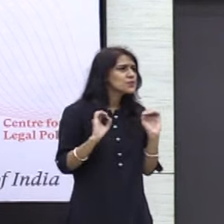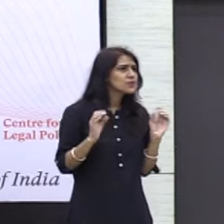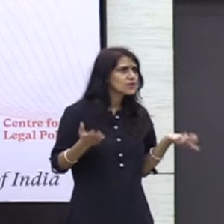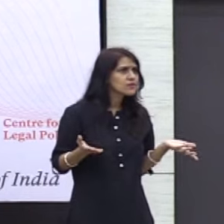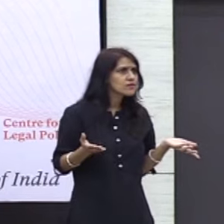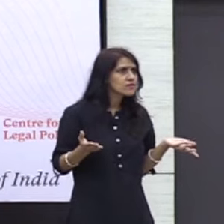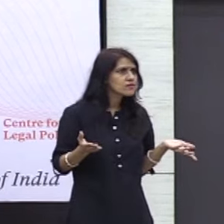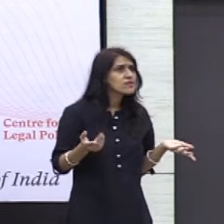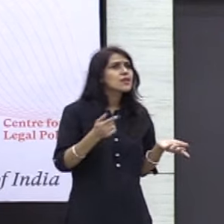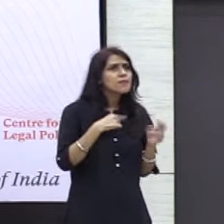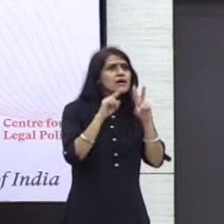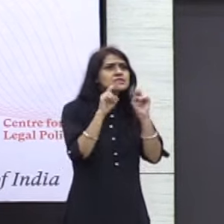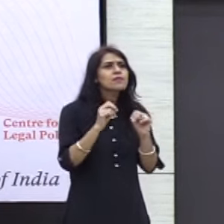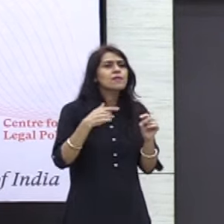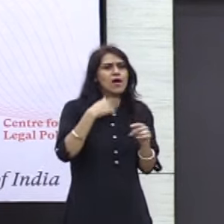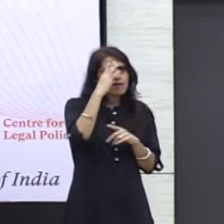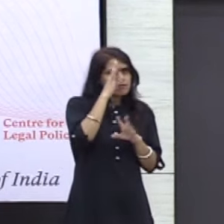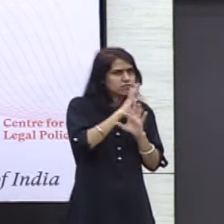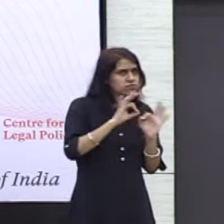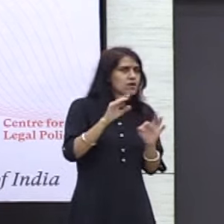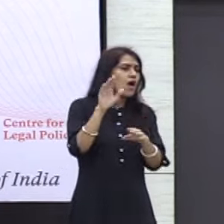because it's my subjective satisfaction.